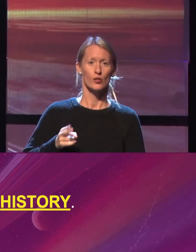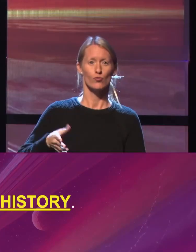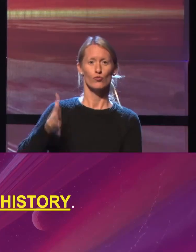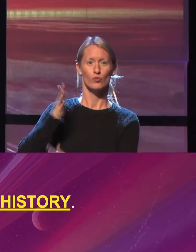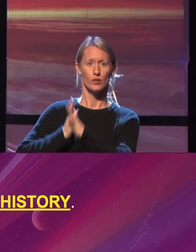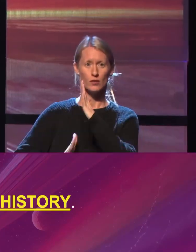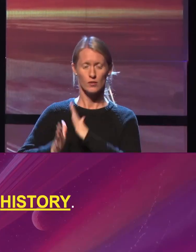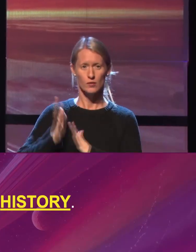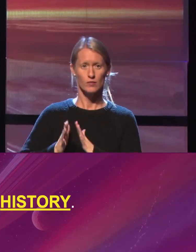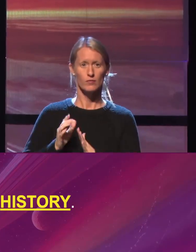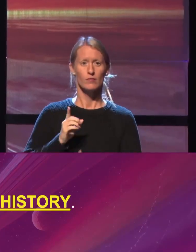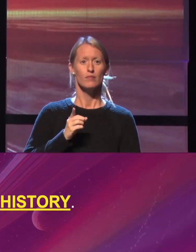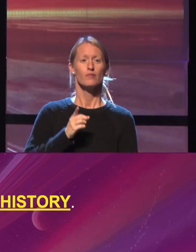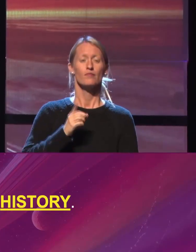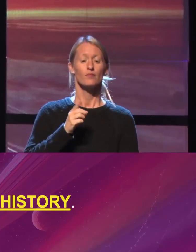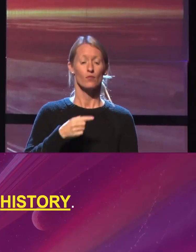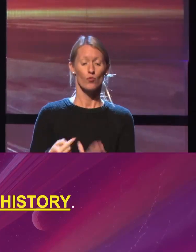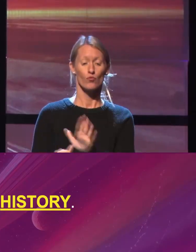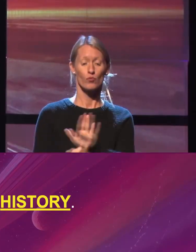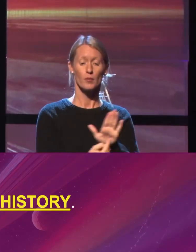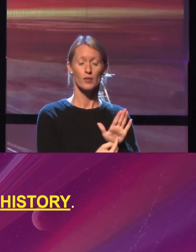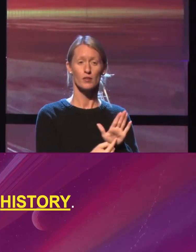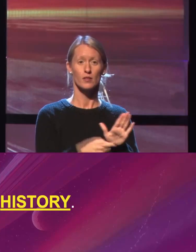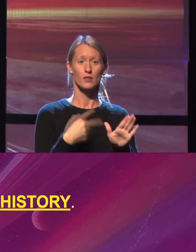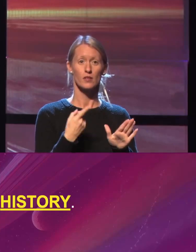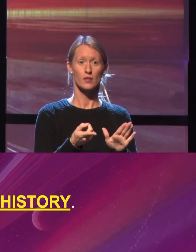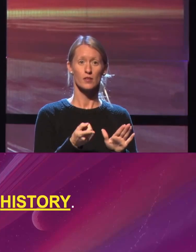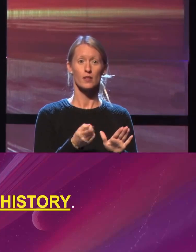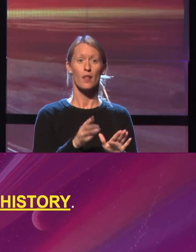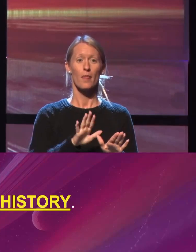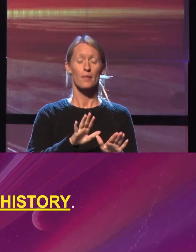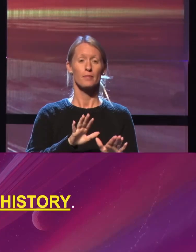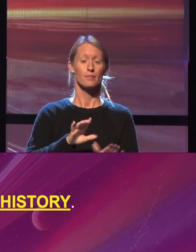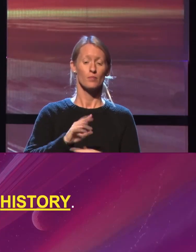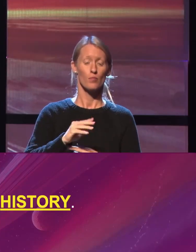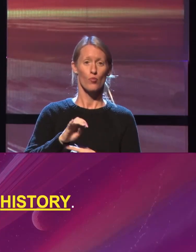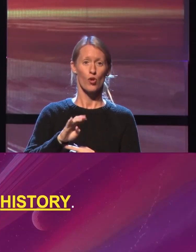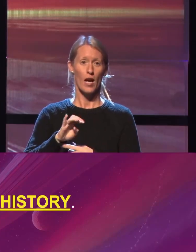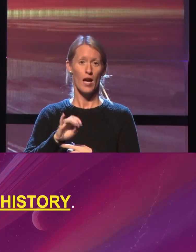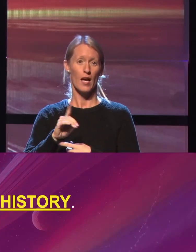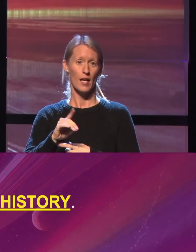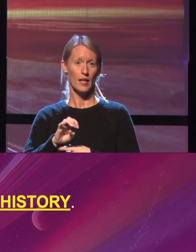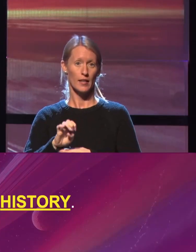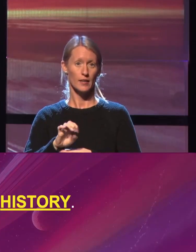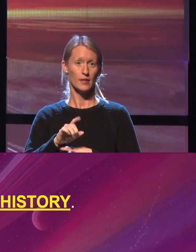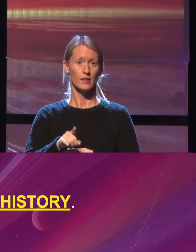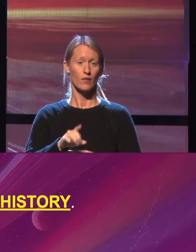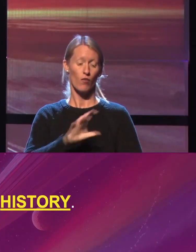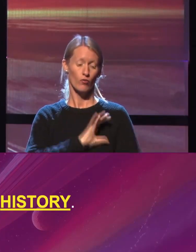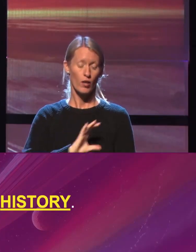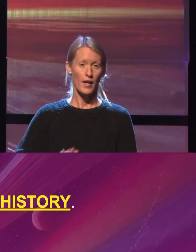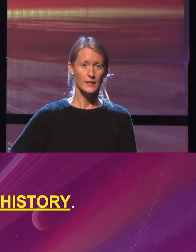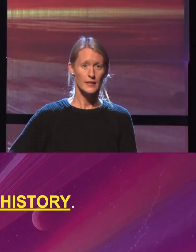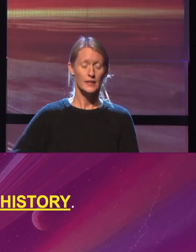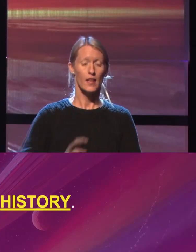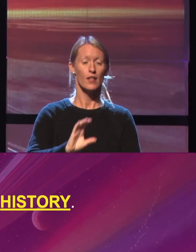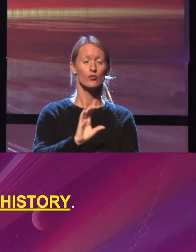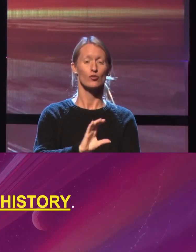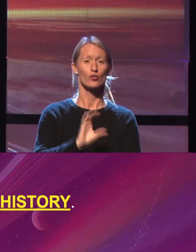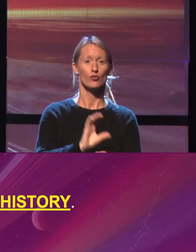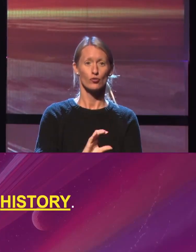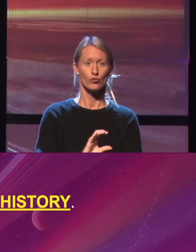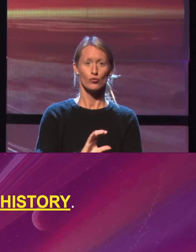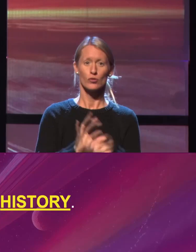Jerusalem, his representation of the bride of Christ, the church, this was not something new. This was not something that would ever evolve, but it was grounded in